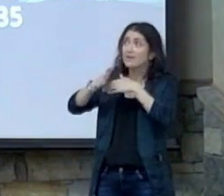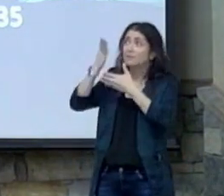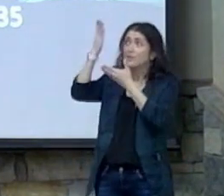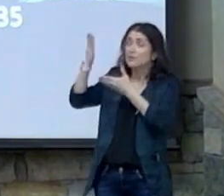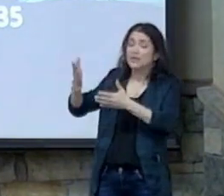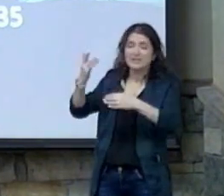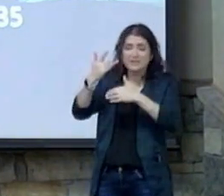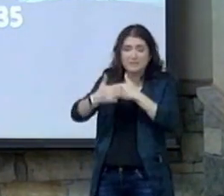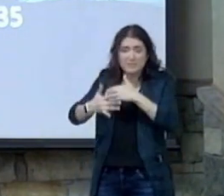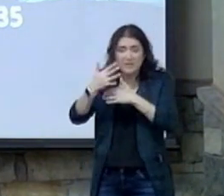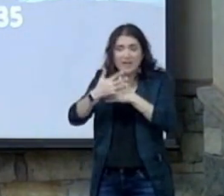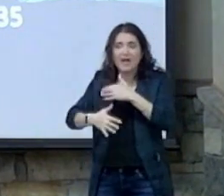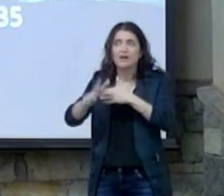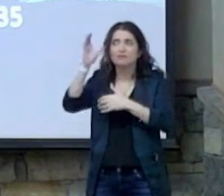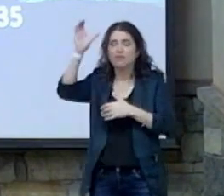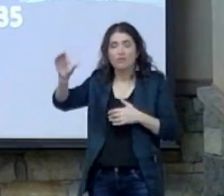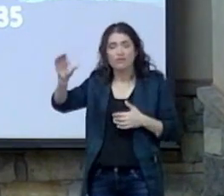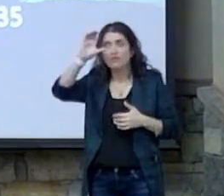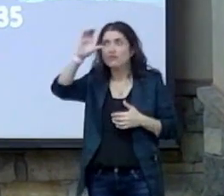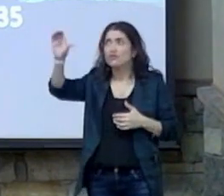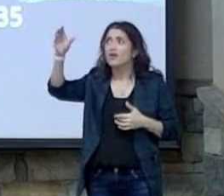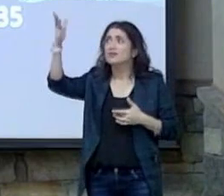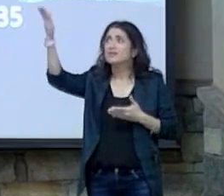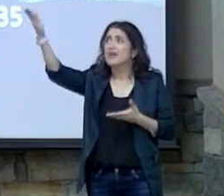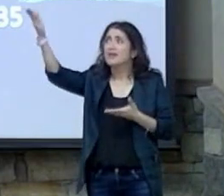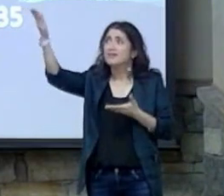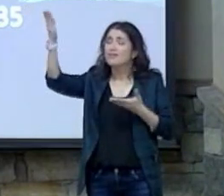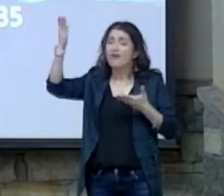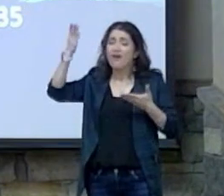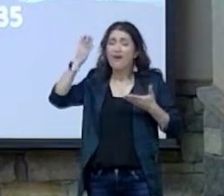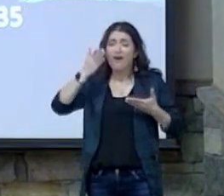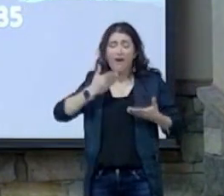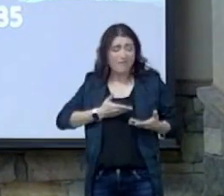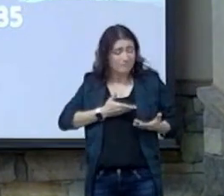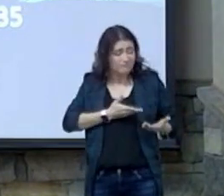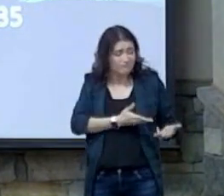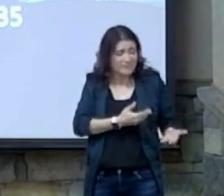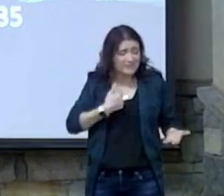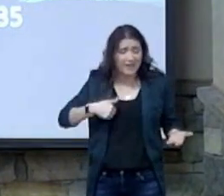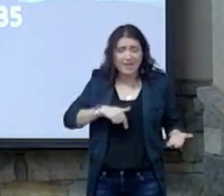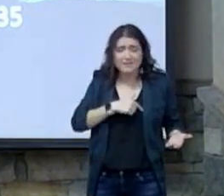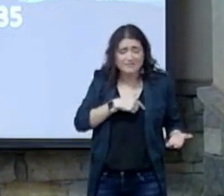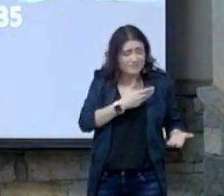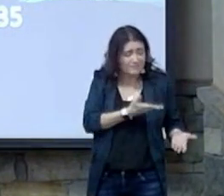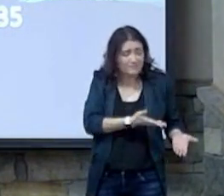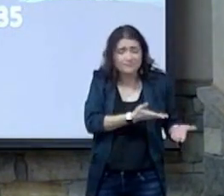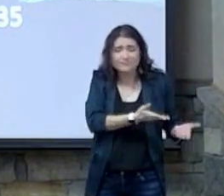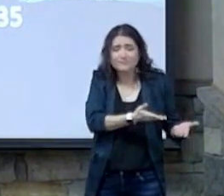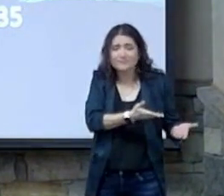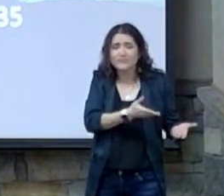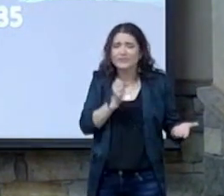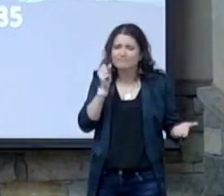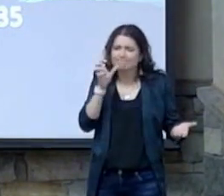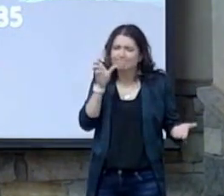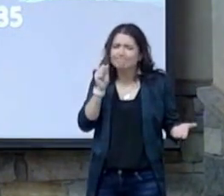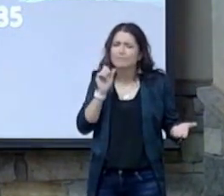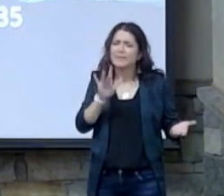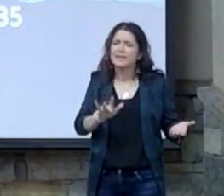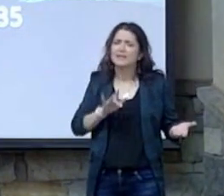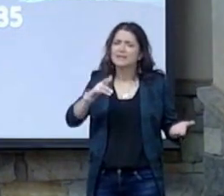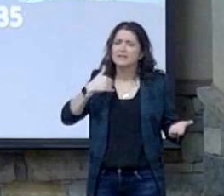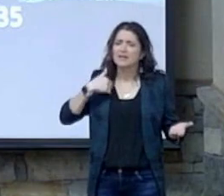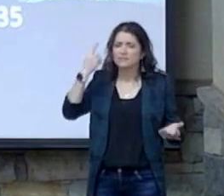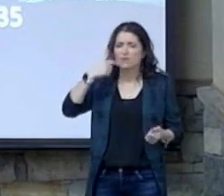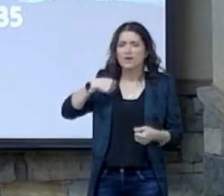He shed on the cross, that He extends to us through His grace and His love and His mercy, for the incredible pity that He has